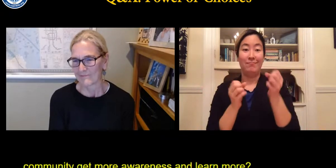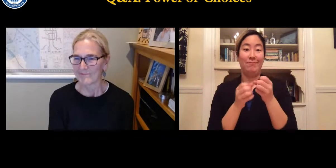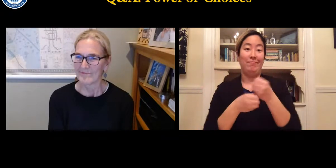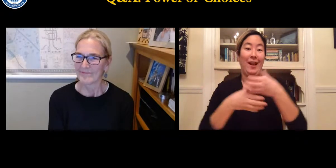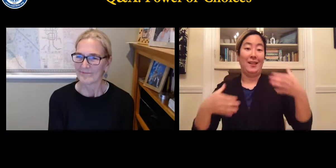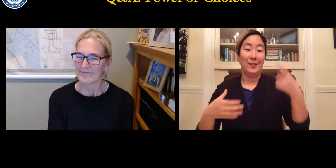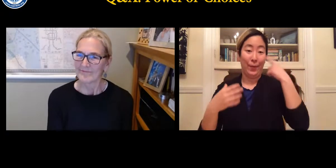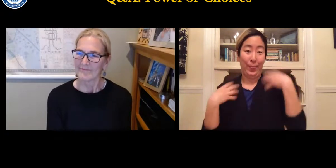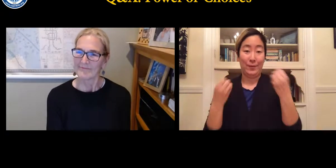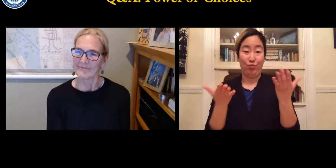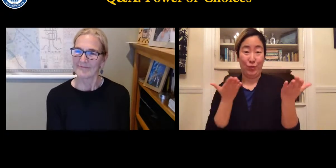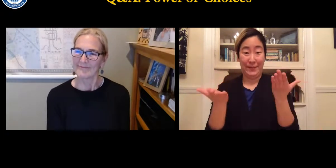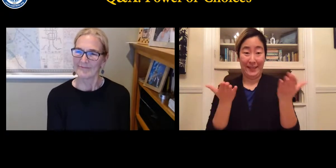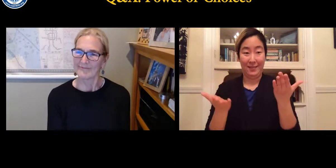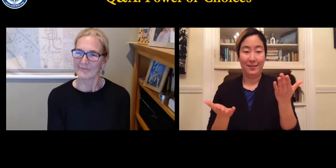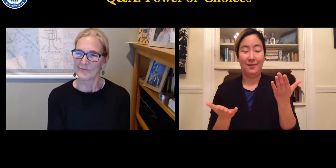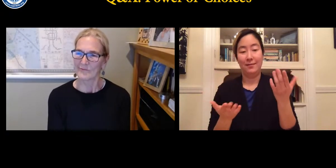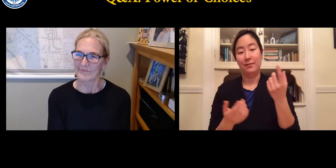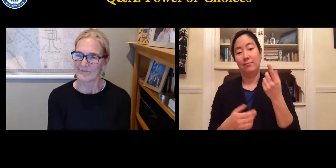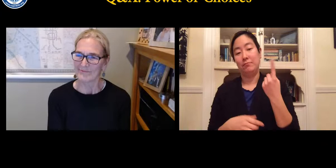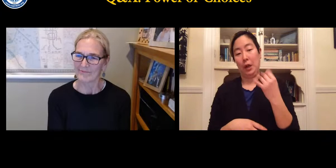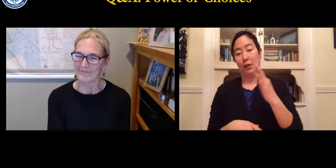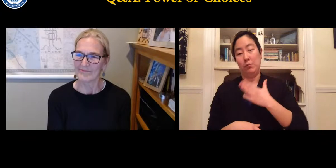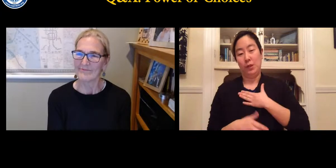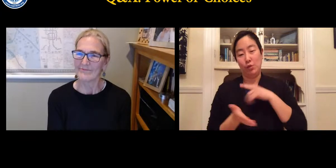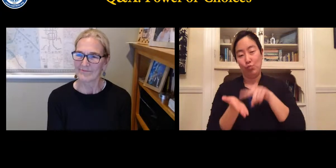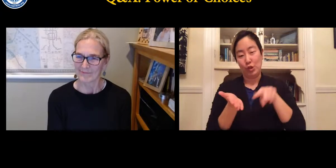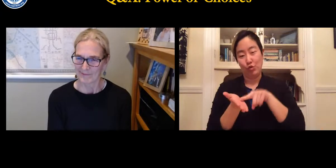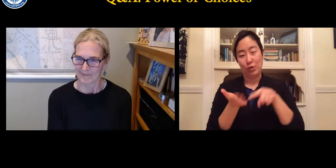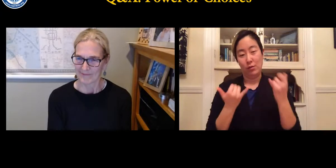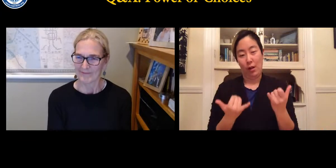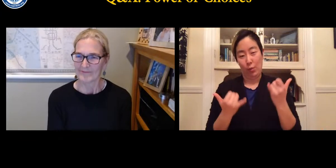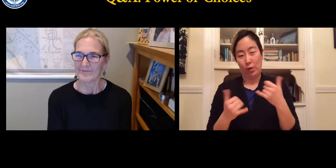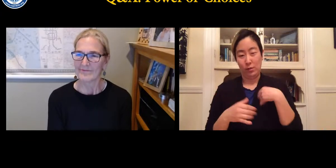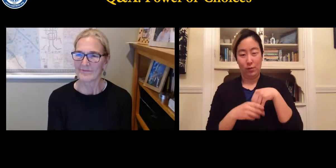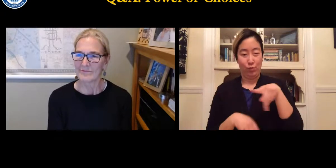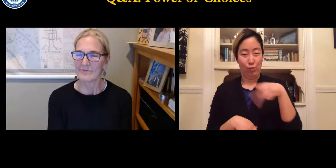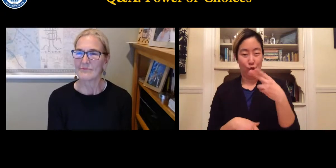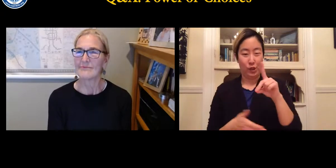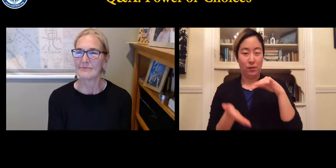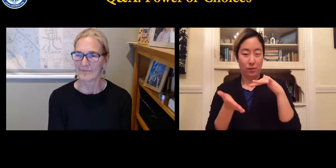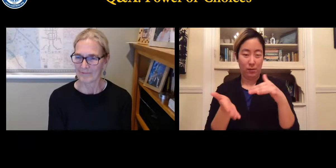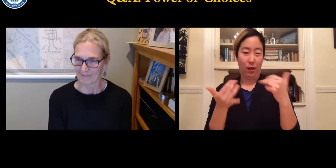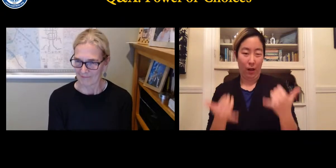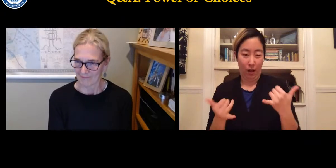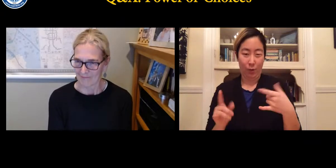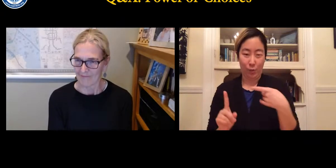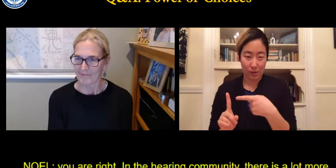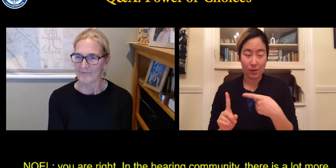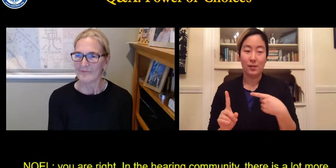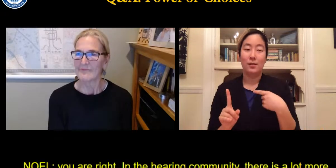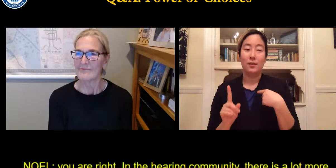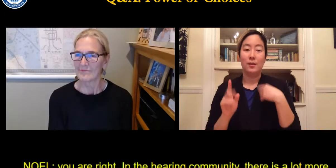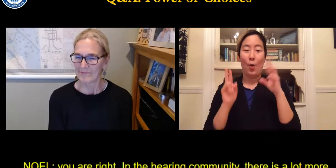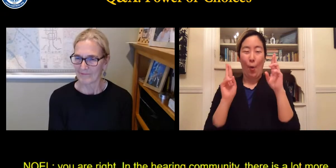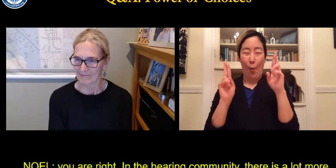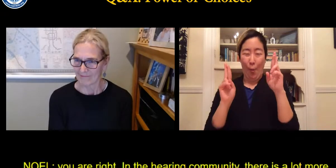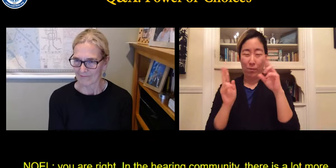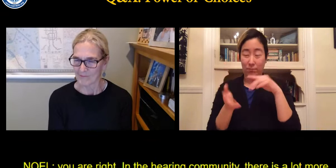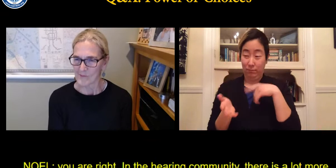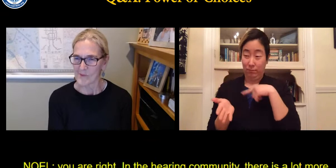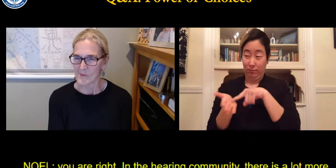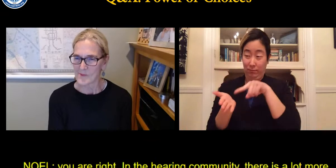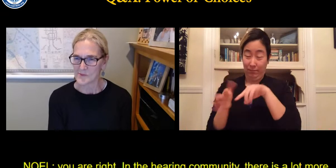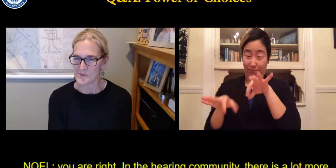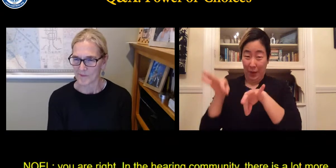community, there's insurance issues on top of access issues. And so we are working to expand access to mental health, which